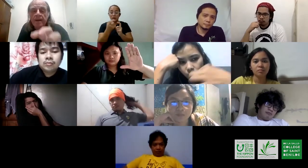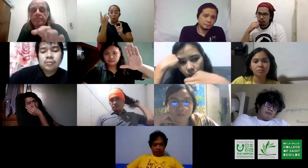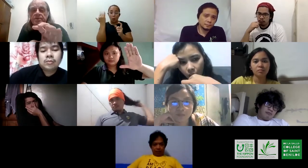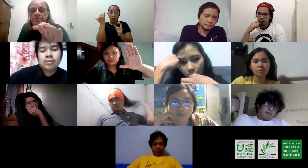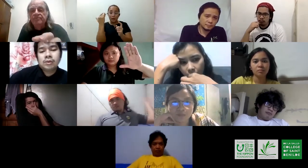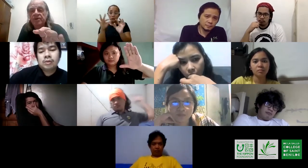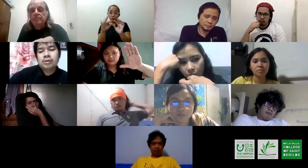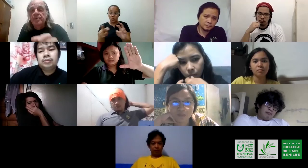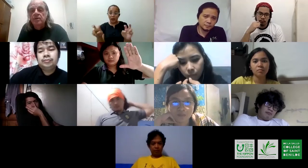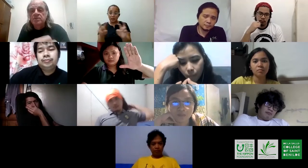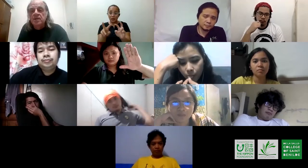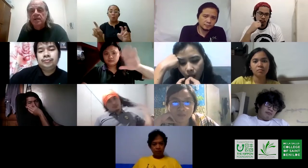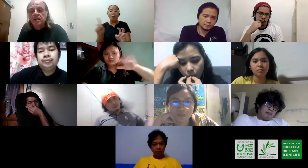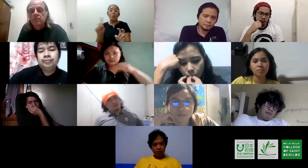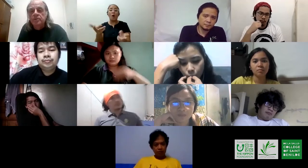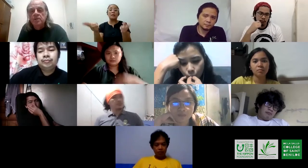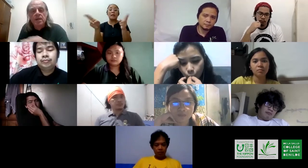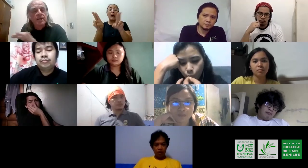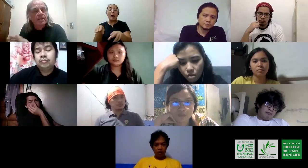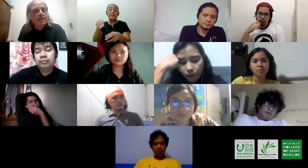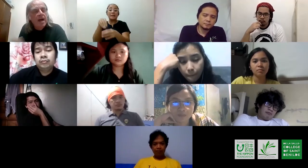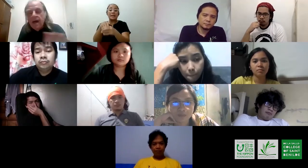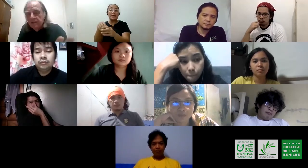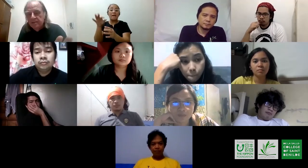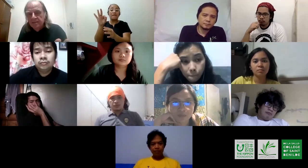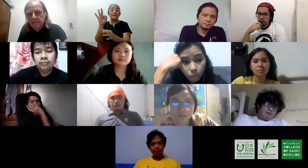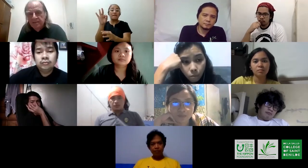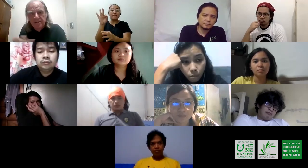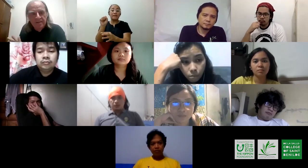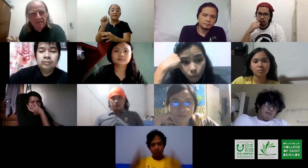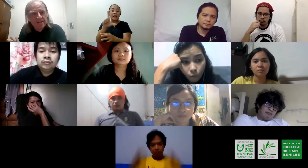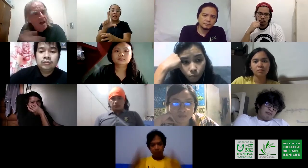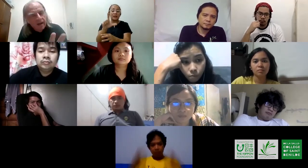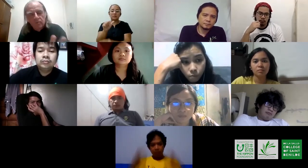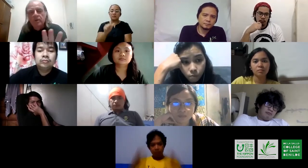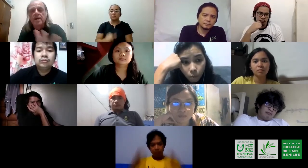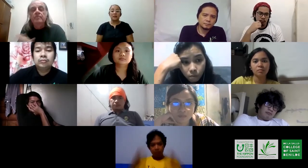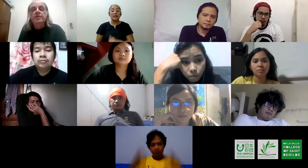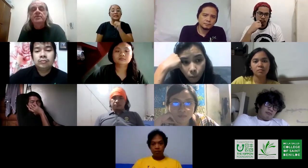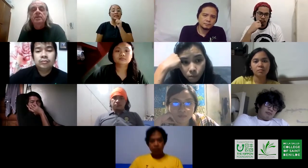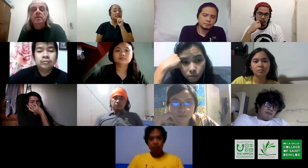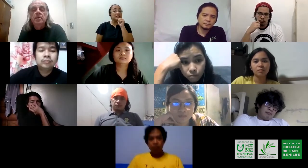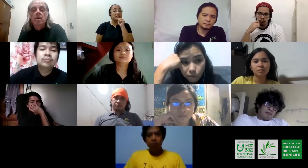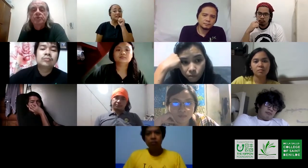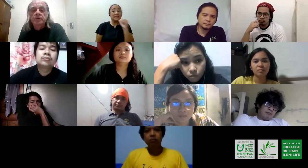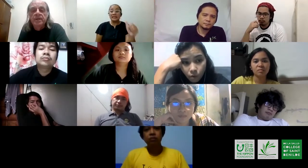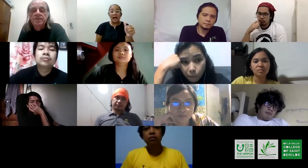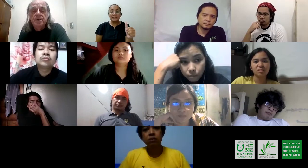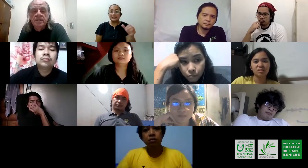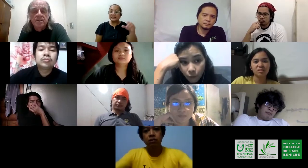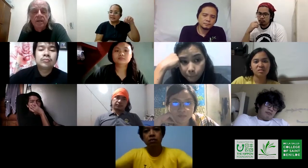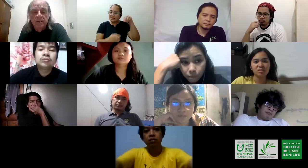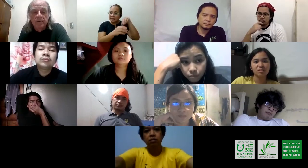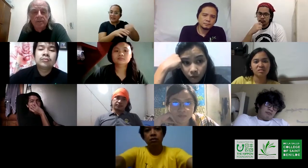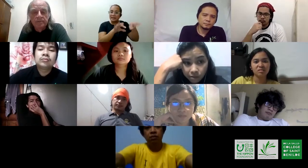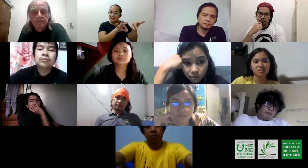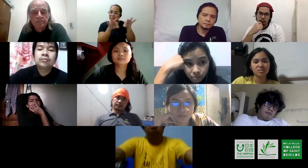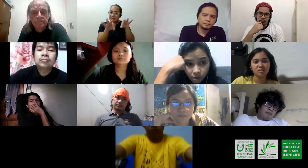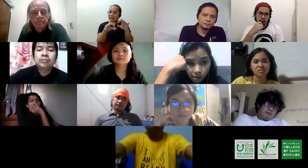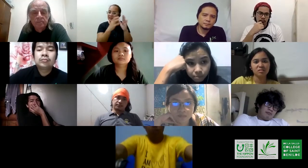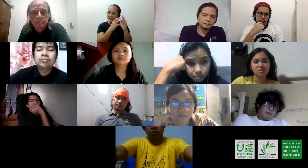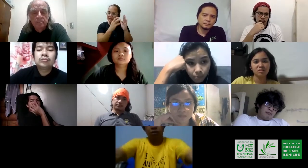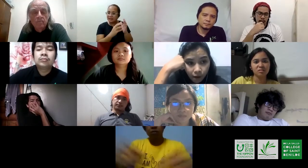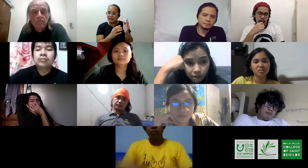what happens in Filipino Sign Language, not what happens in Ho Chi Minh City Sign Language.